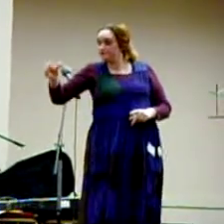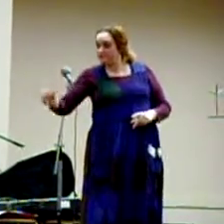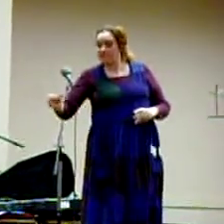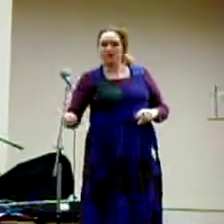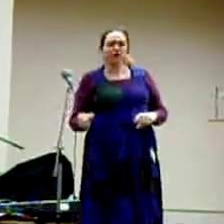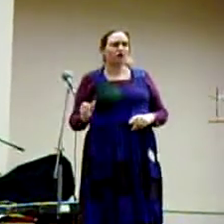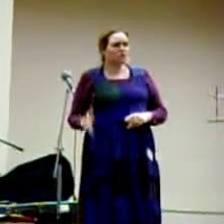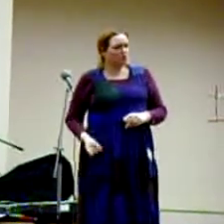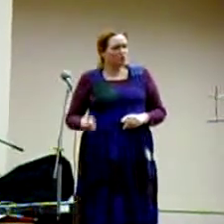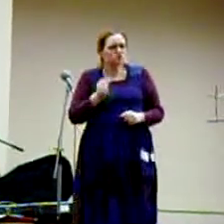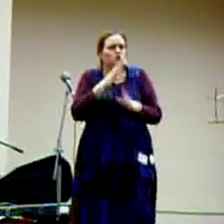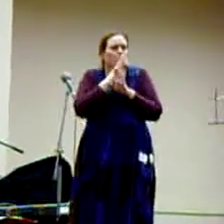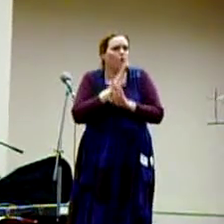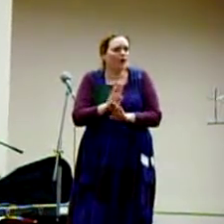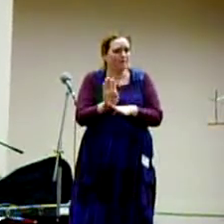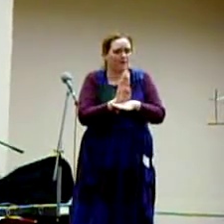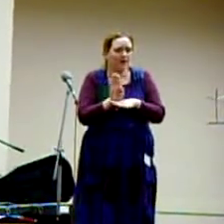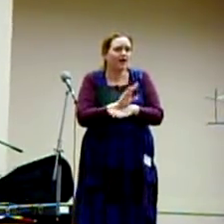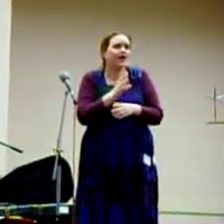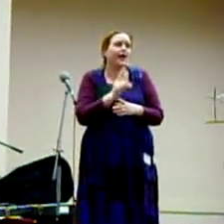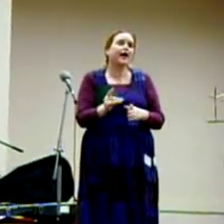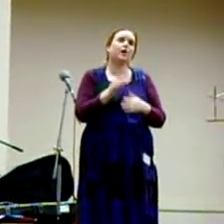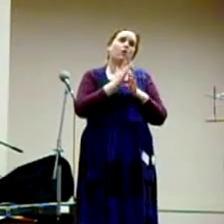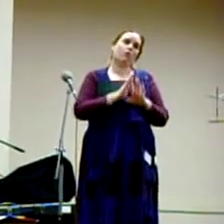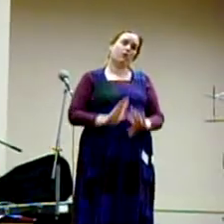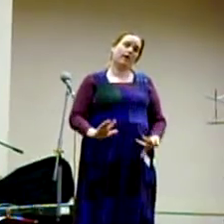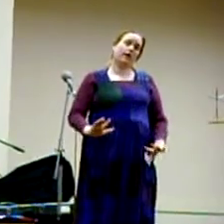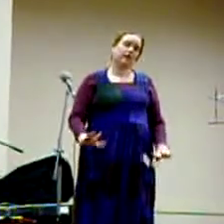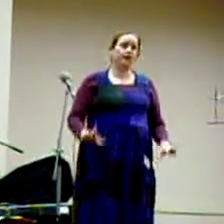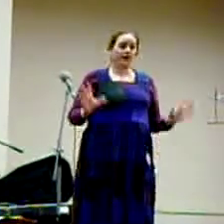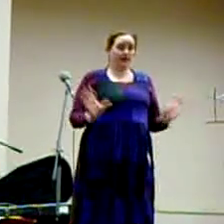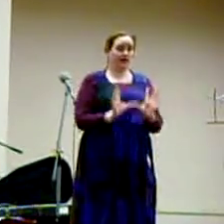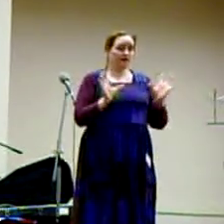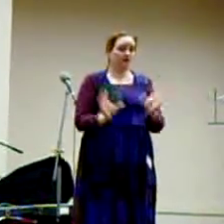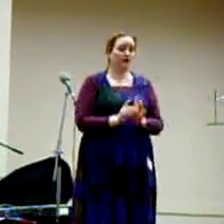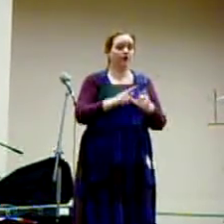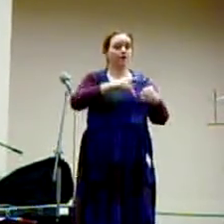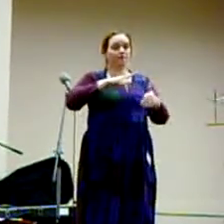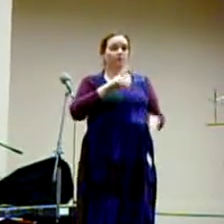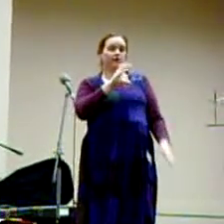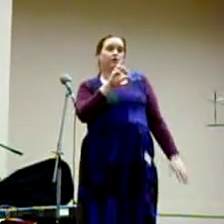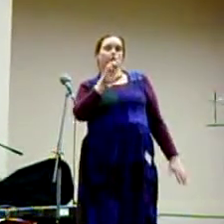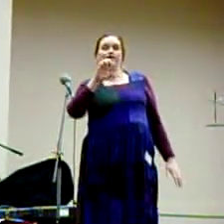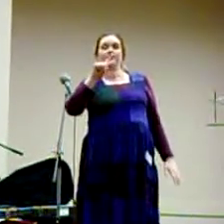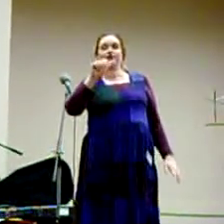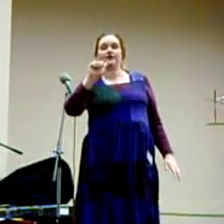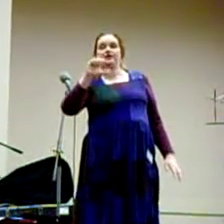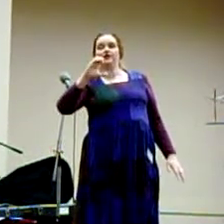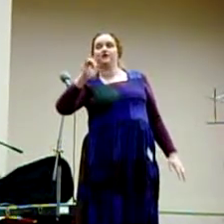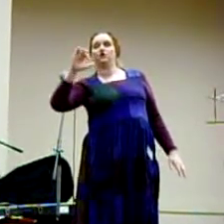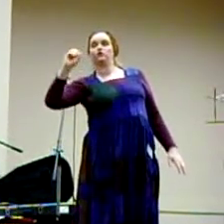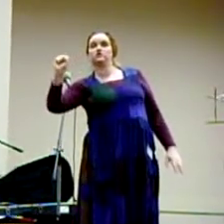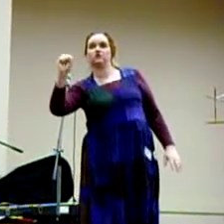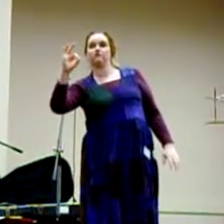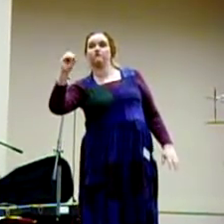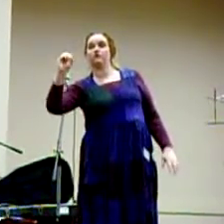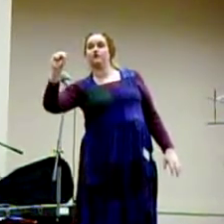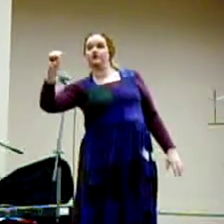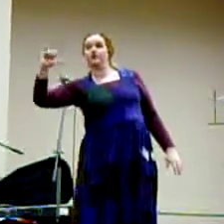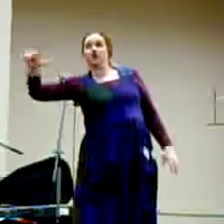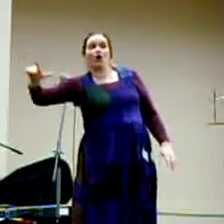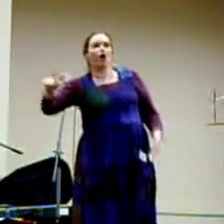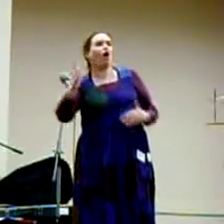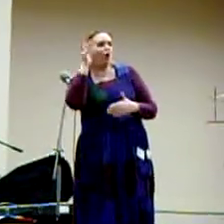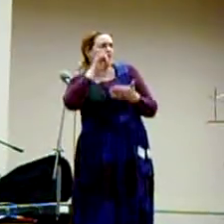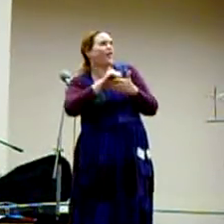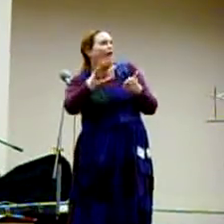so quiet, so well behaved and docile. They're just about as active as a pre-Cretaceous fossil. And when was the last time you heard